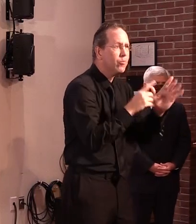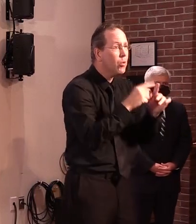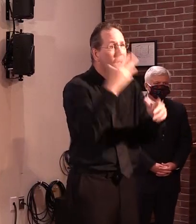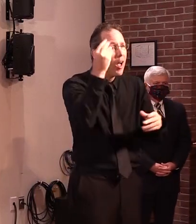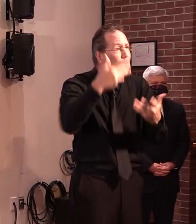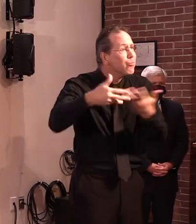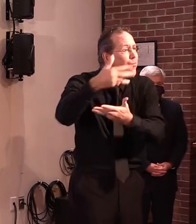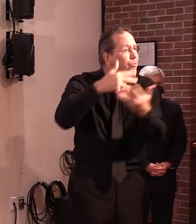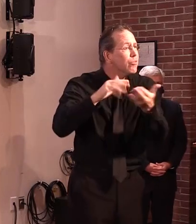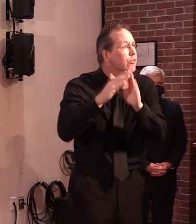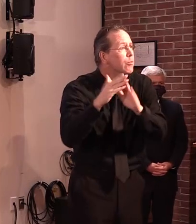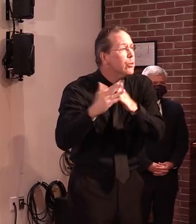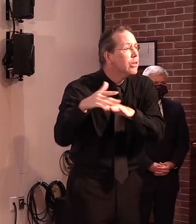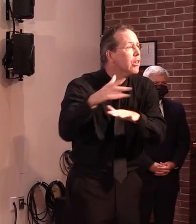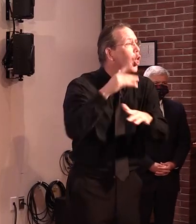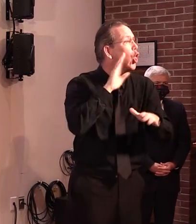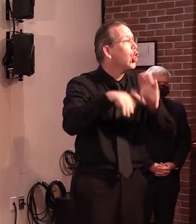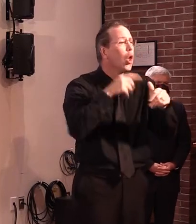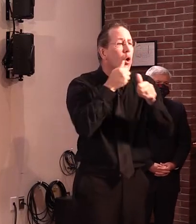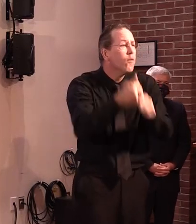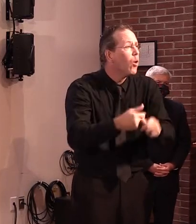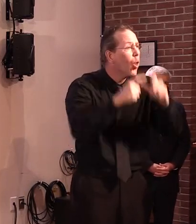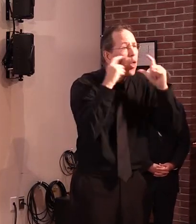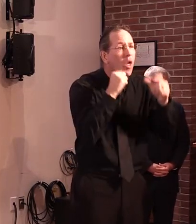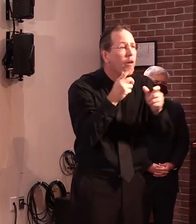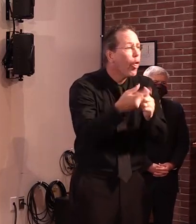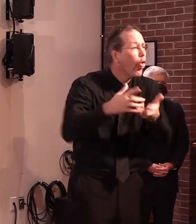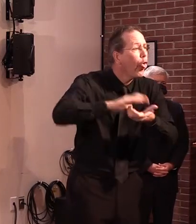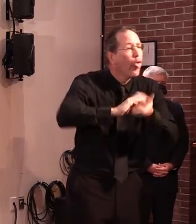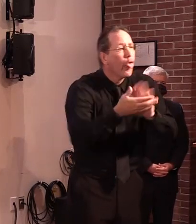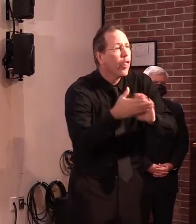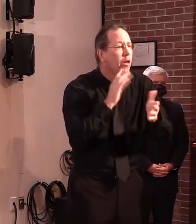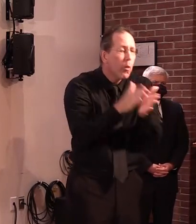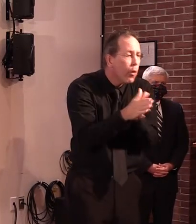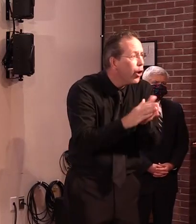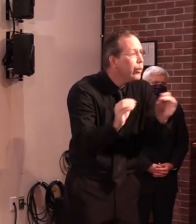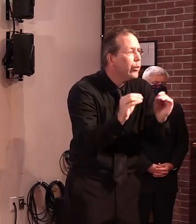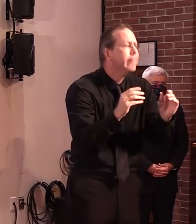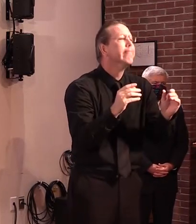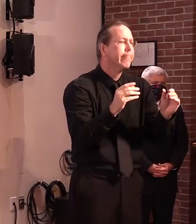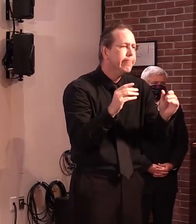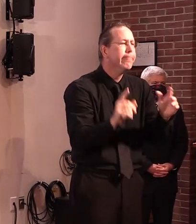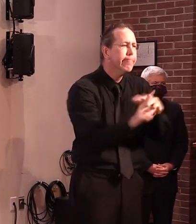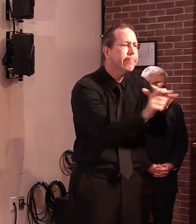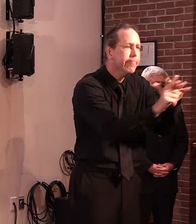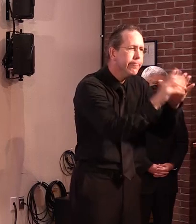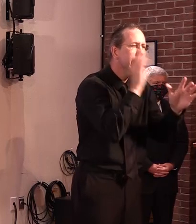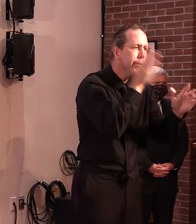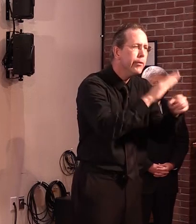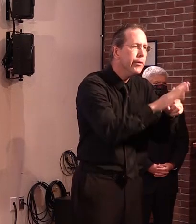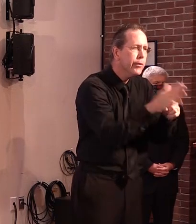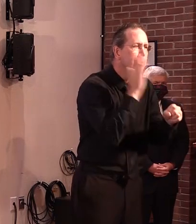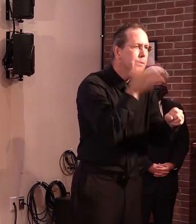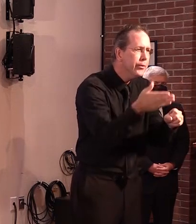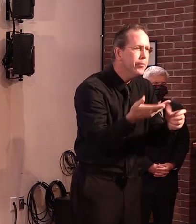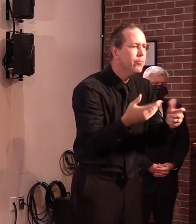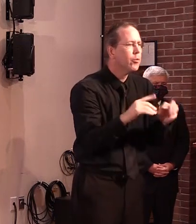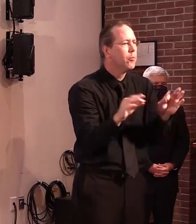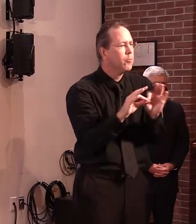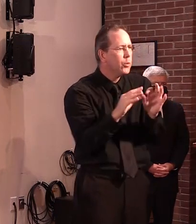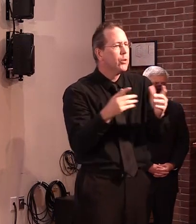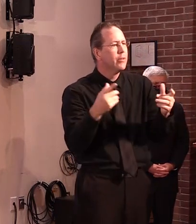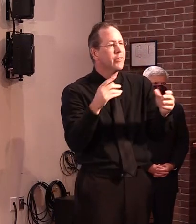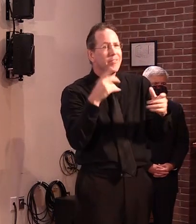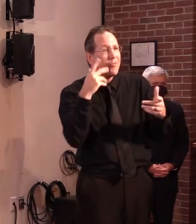let your guard down, they're unquestionably, because people come in and out and will be coming into